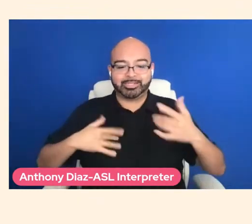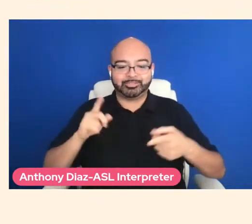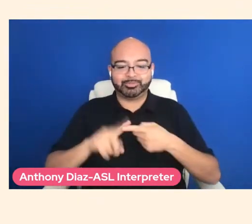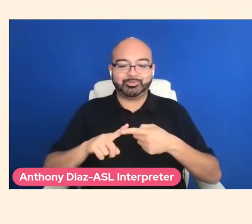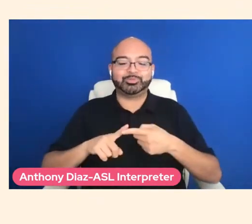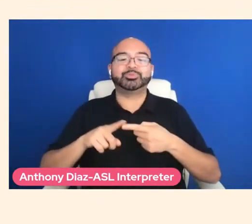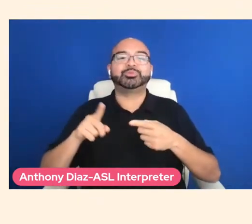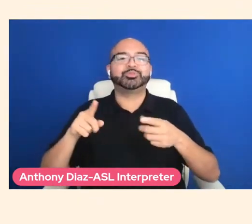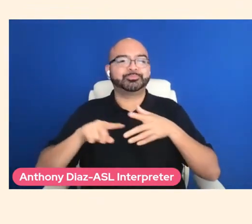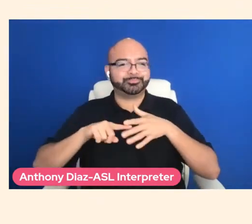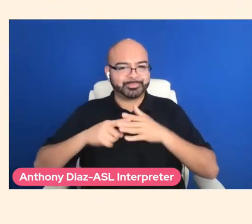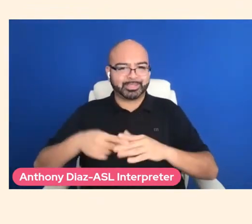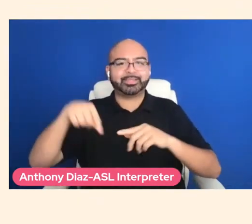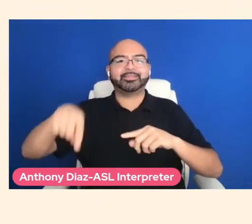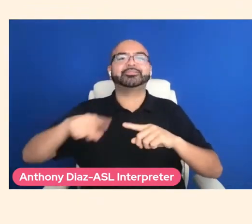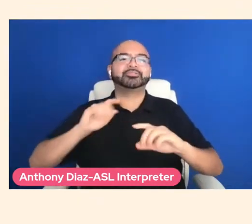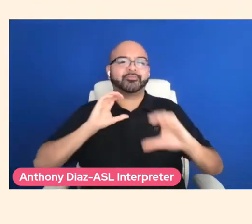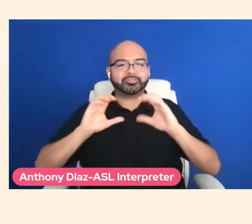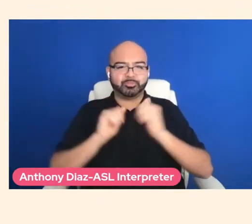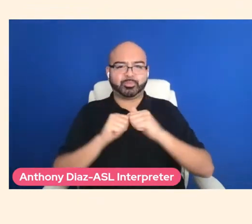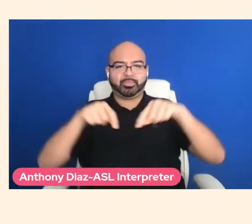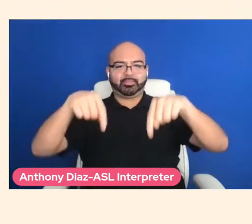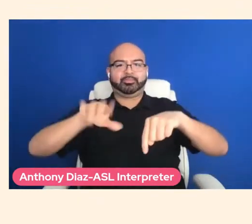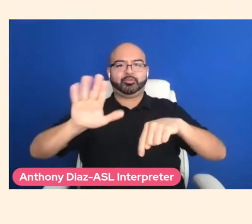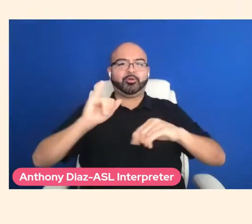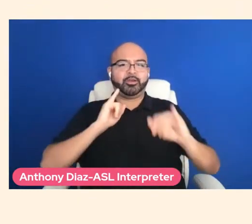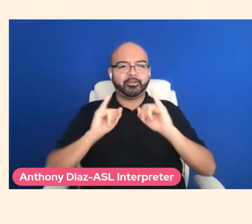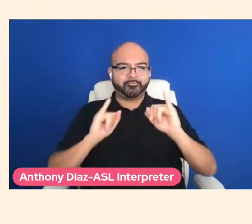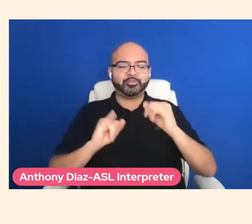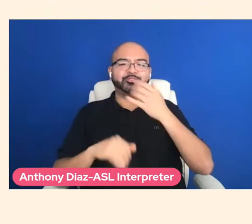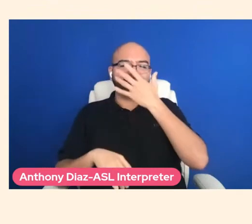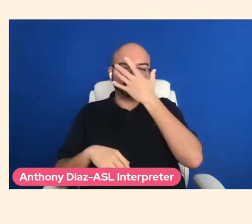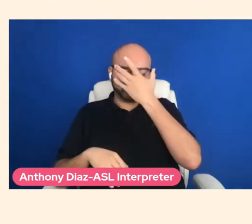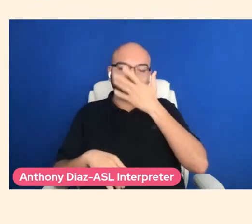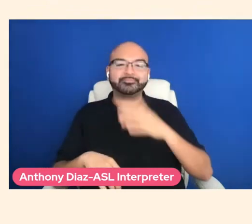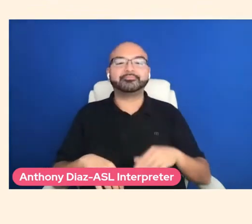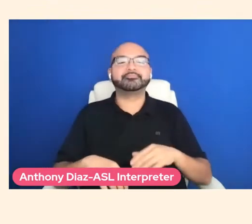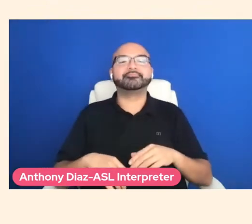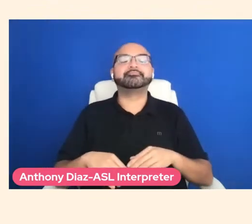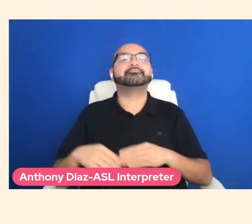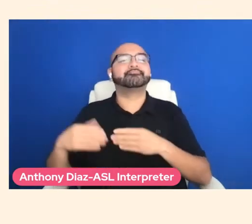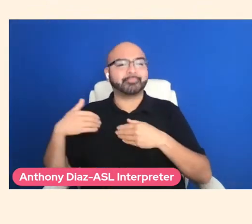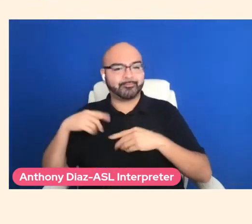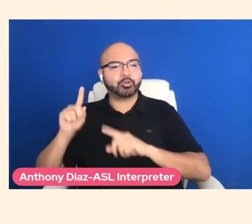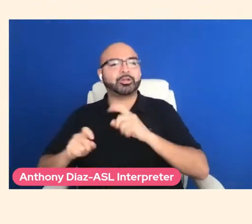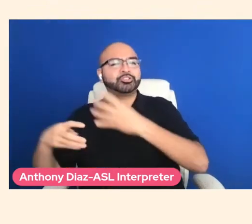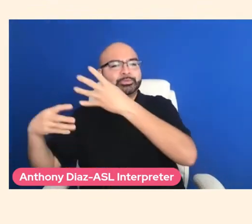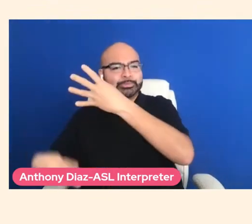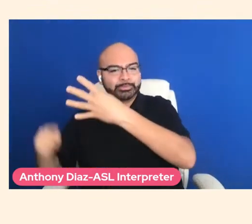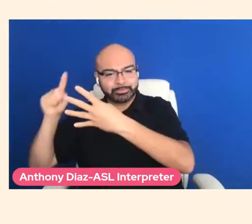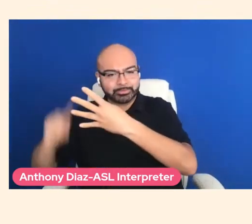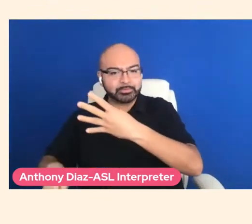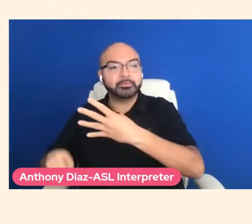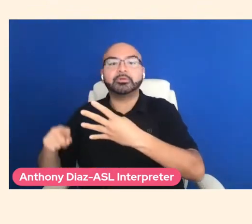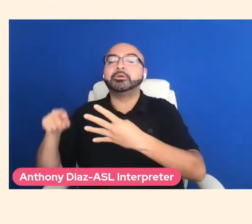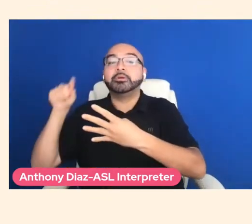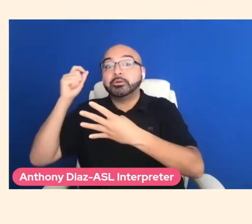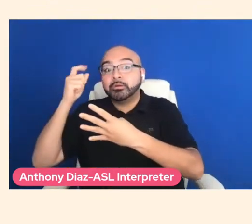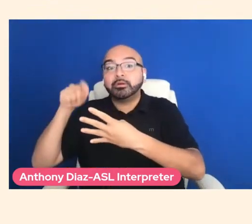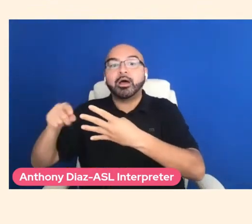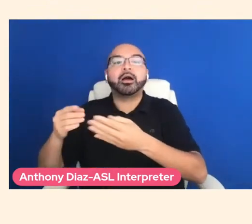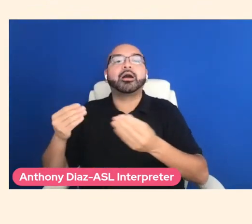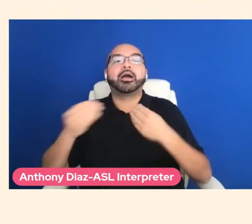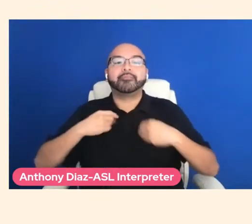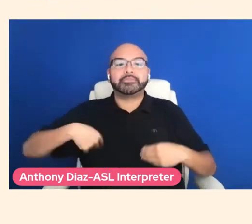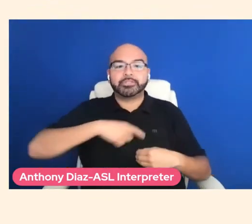this conversation through this interview. And the questions that we have, it really gives us an opportunity to delve a little bit deeper